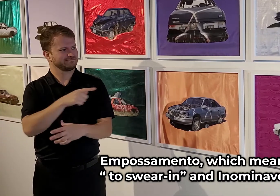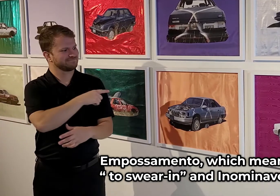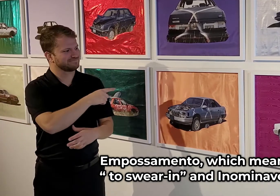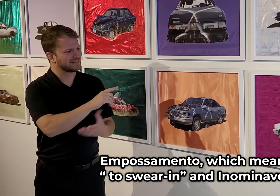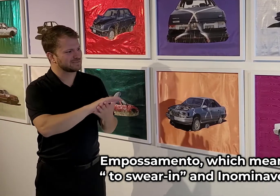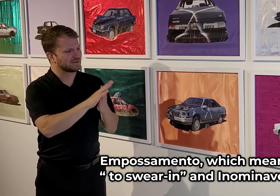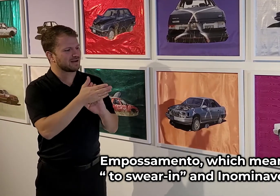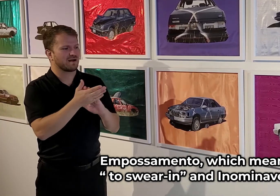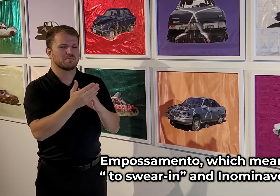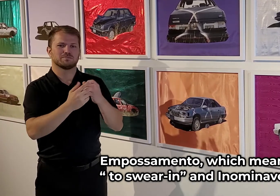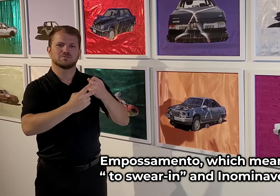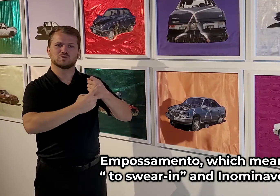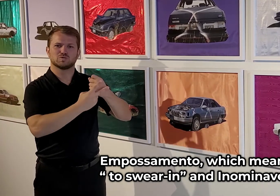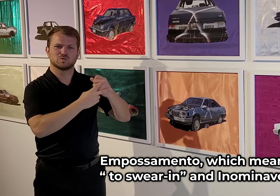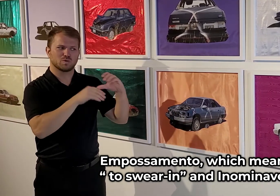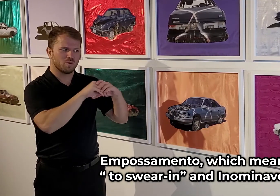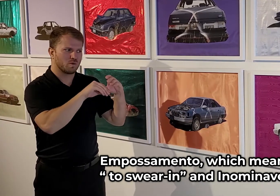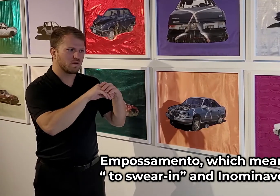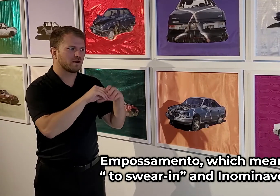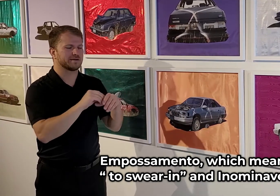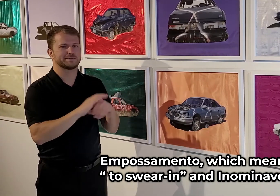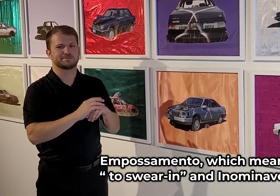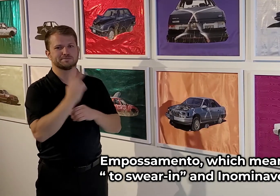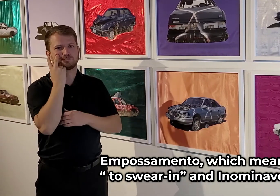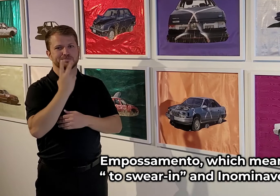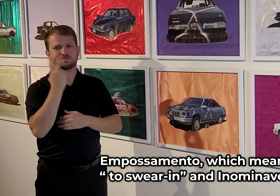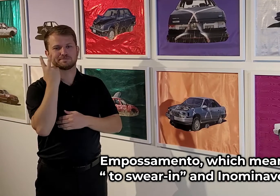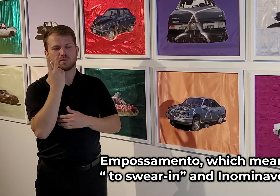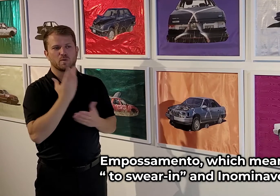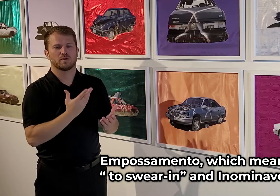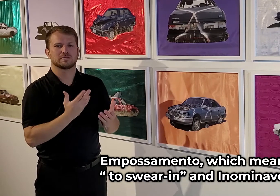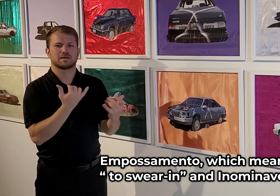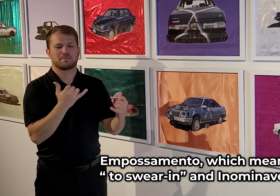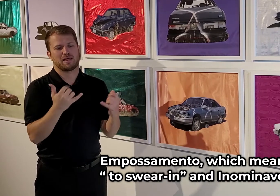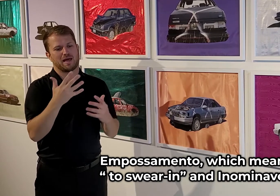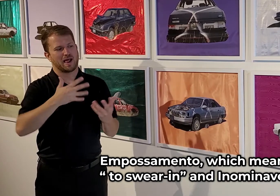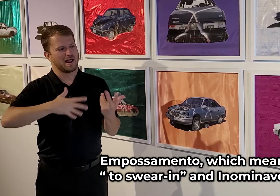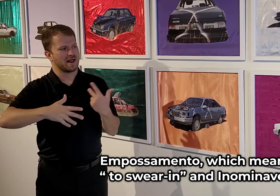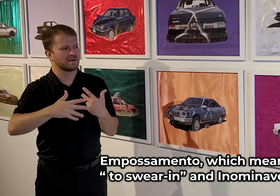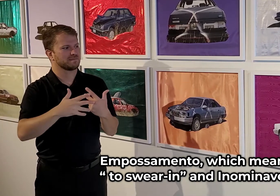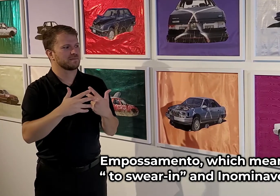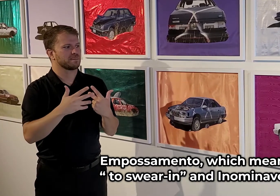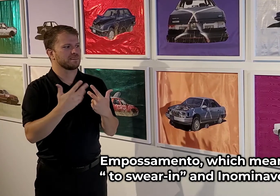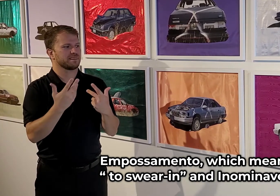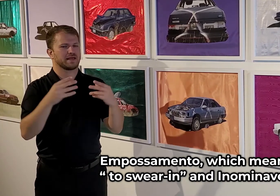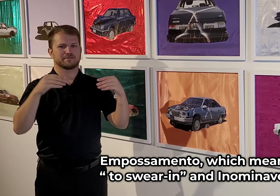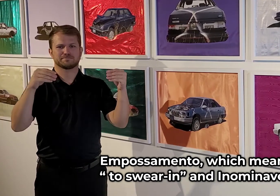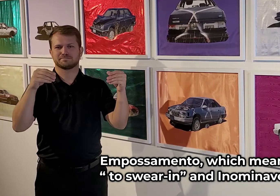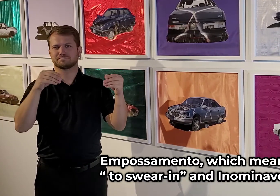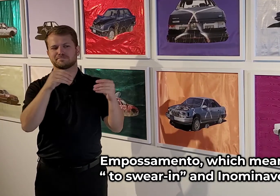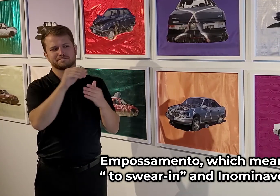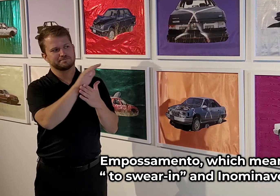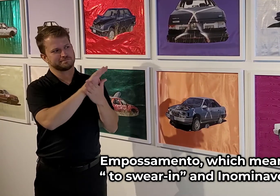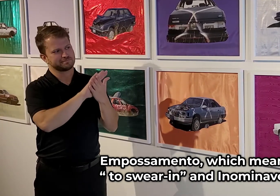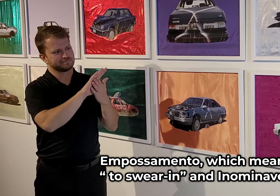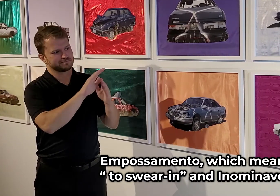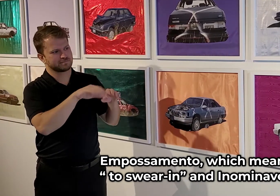yards. The bright fabric colors relate to the homes built by the Department of Housing and Urban